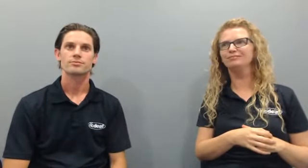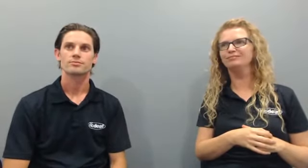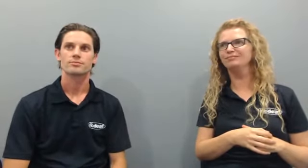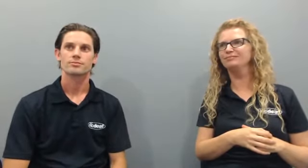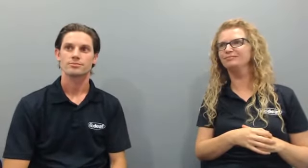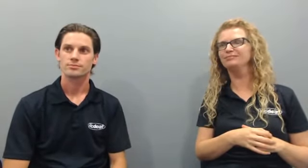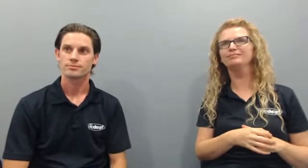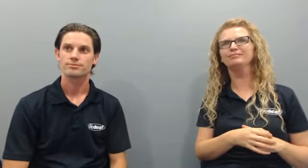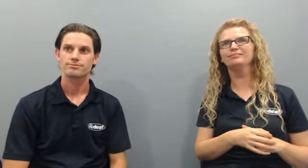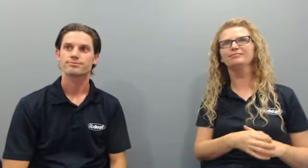technology.